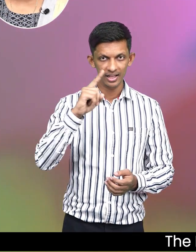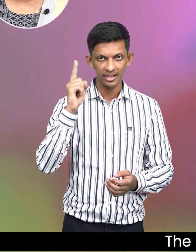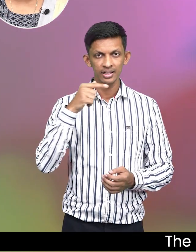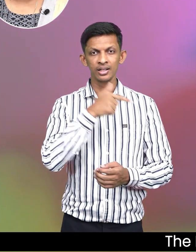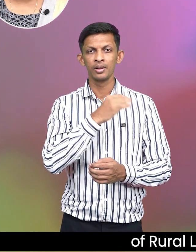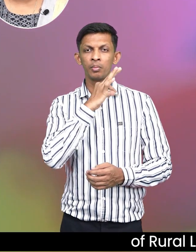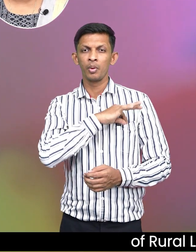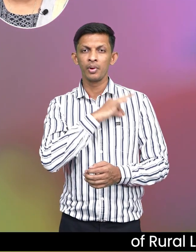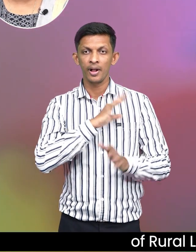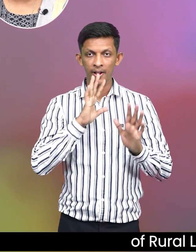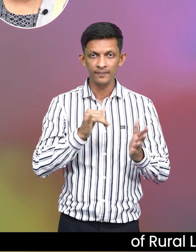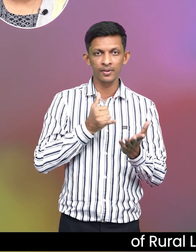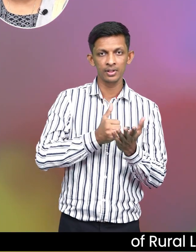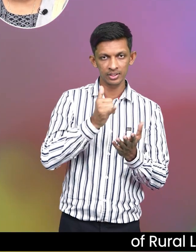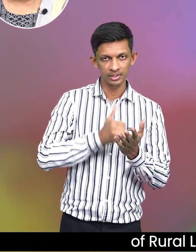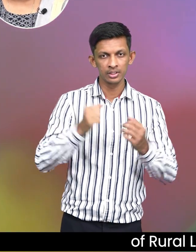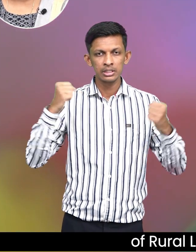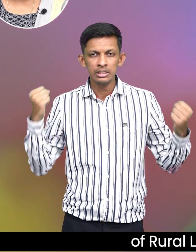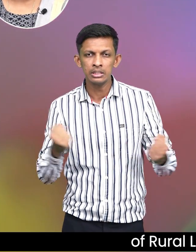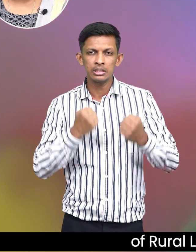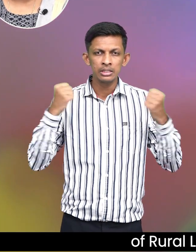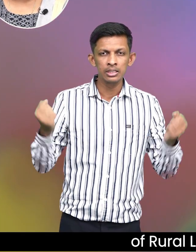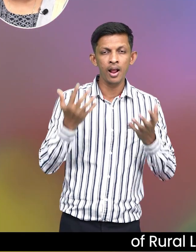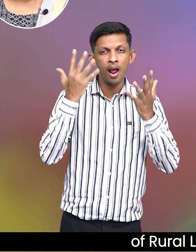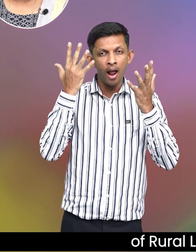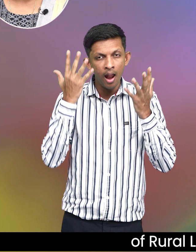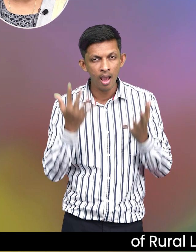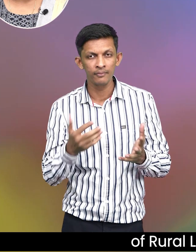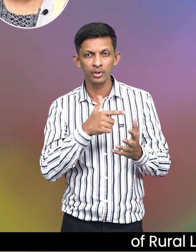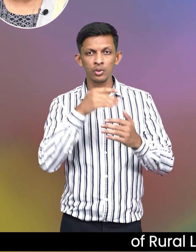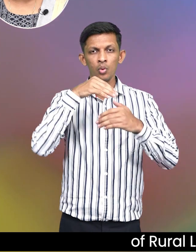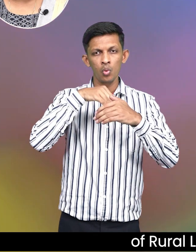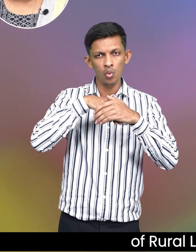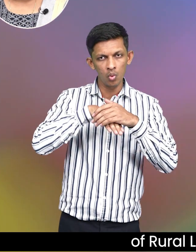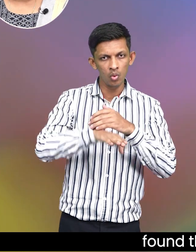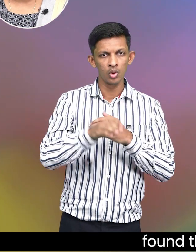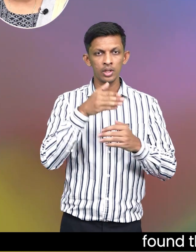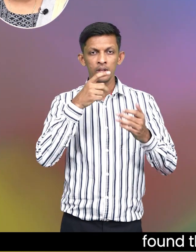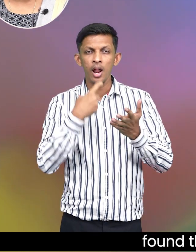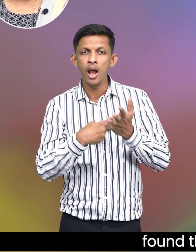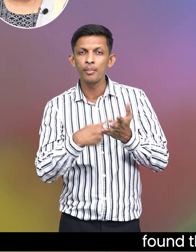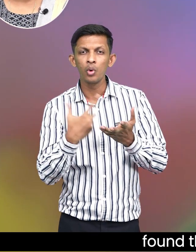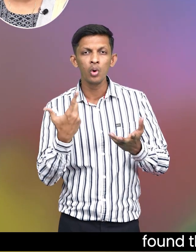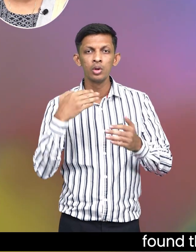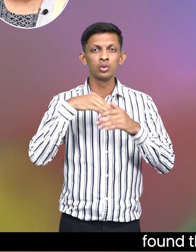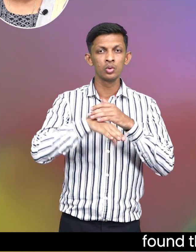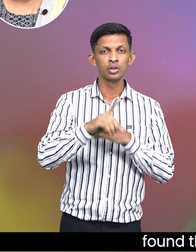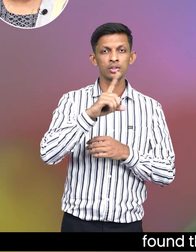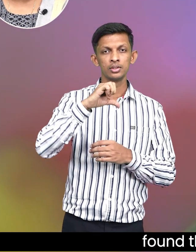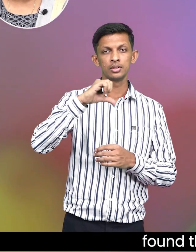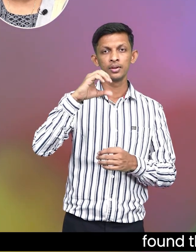The National Commission of Rural Labour, in its report in 1990s, found that